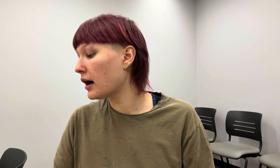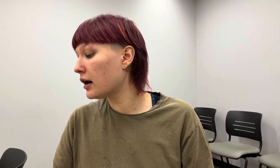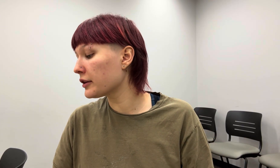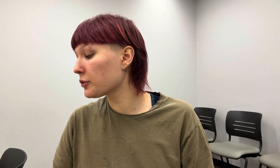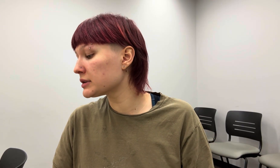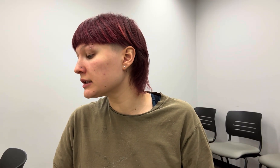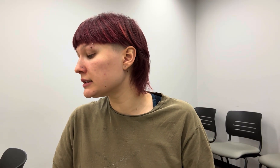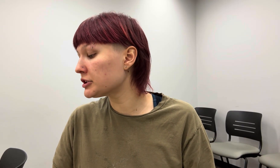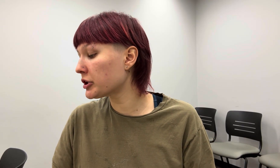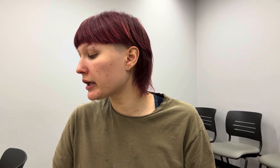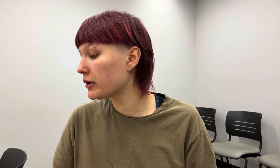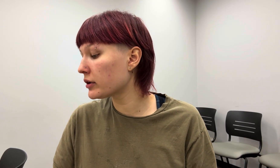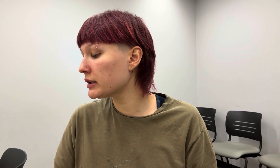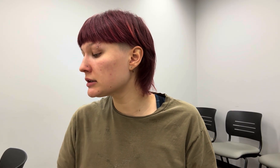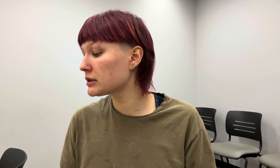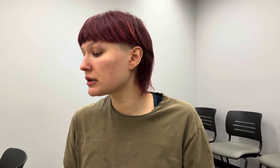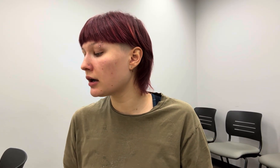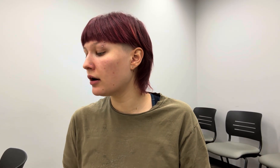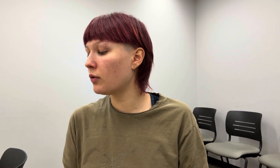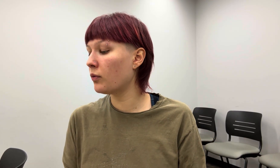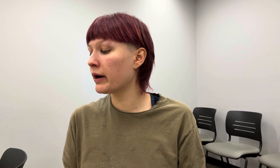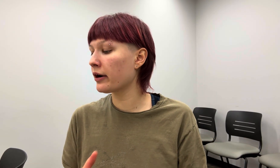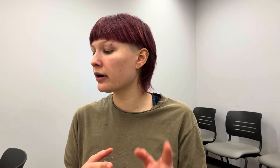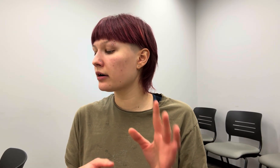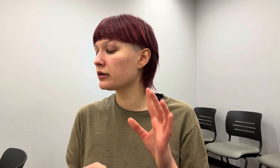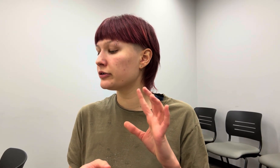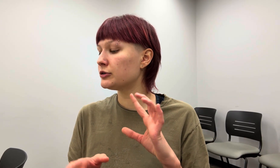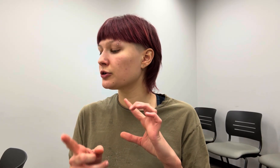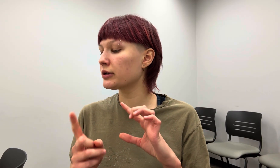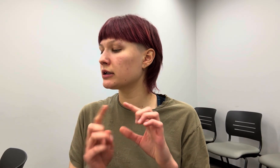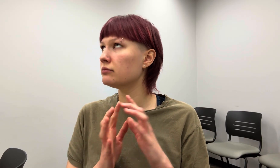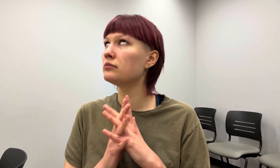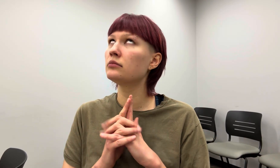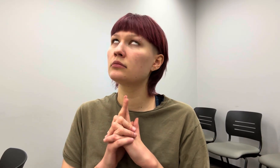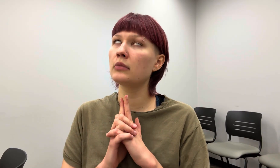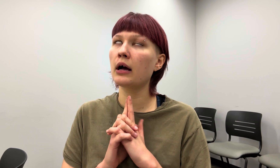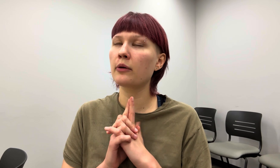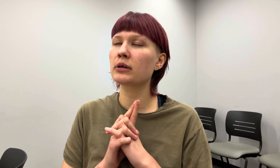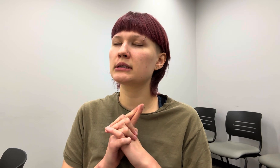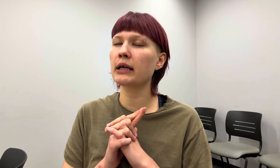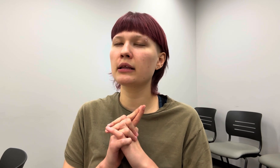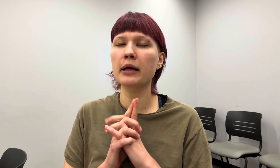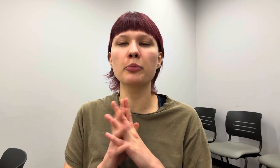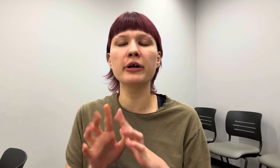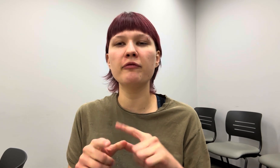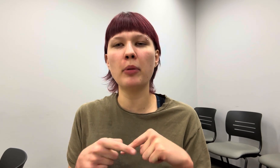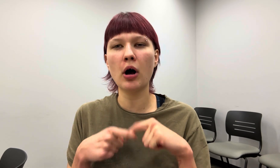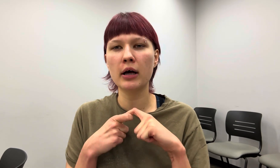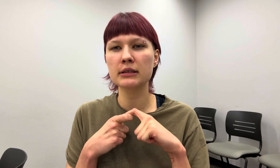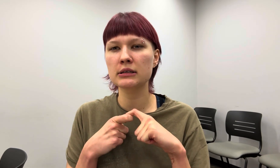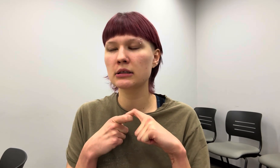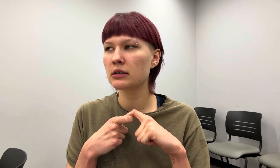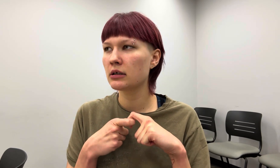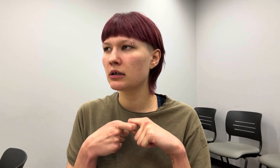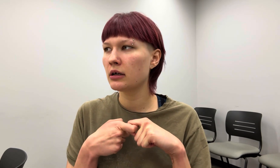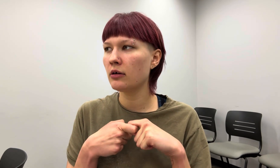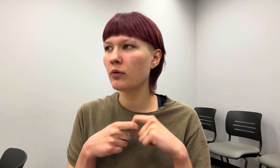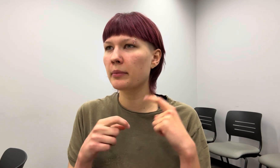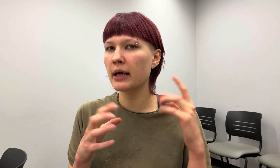There was an addition I noticed where during, I want to say like a brief pause where I'm catching